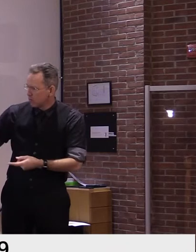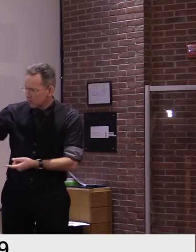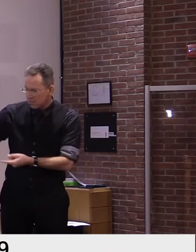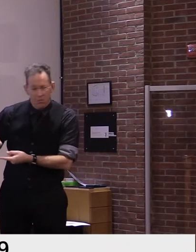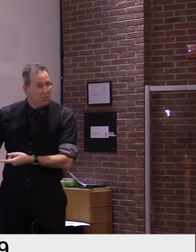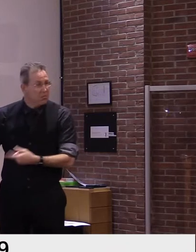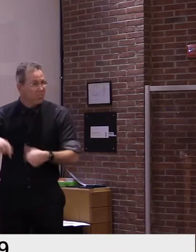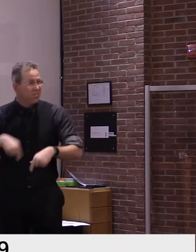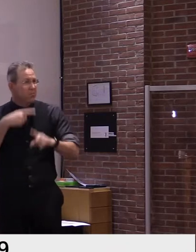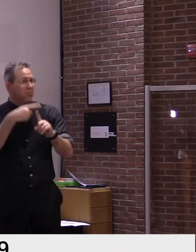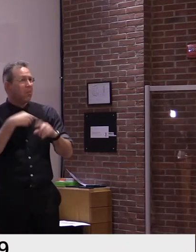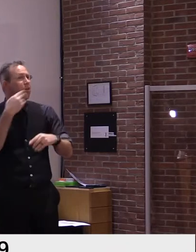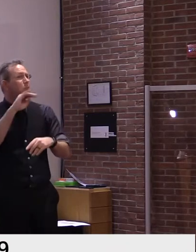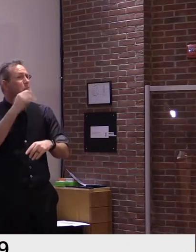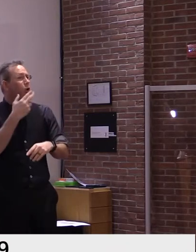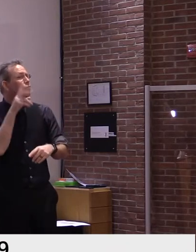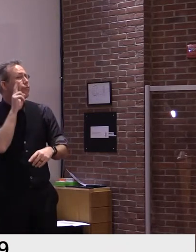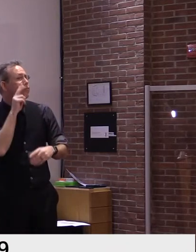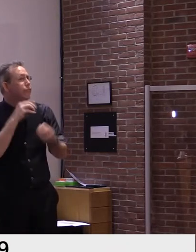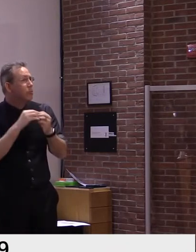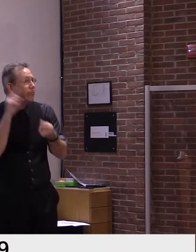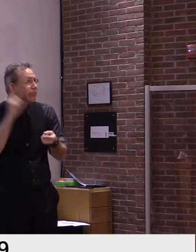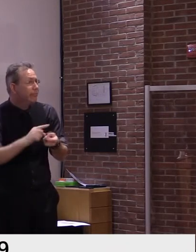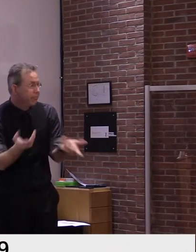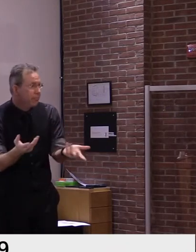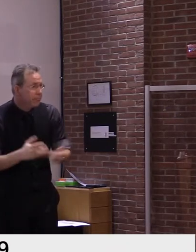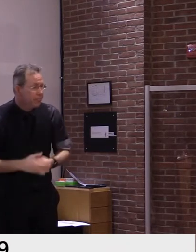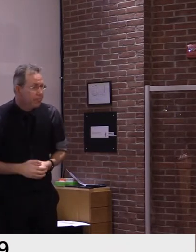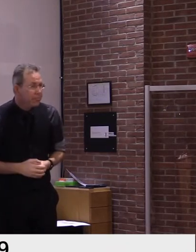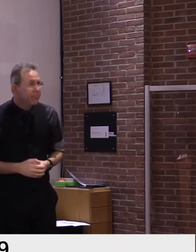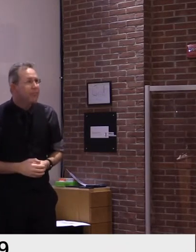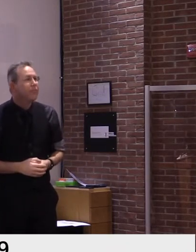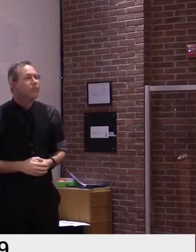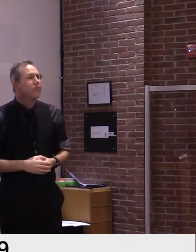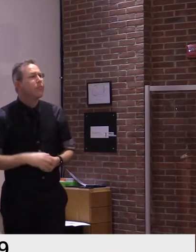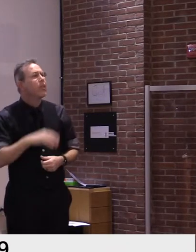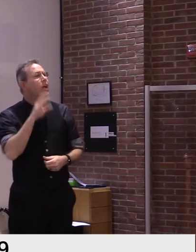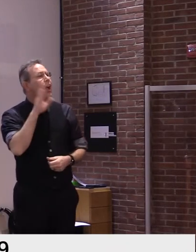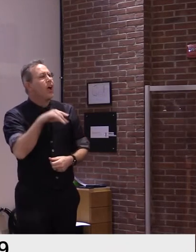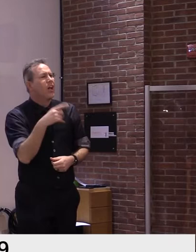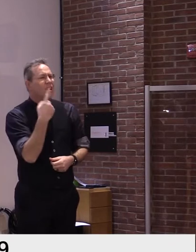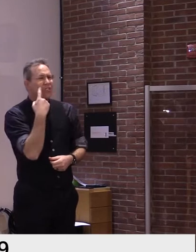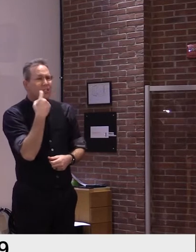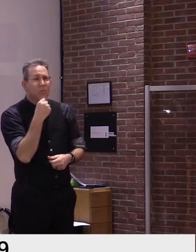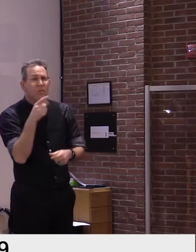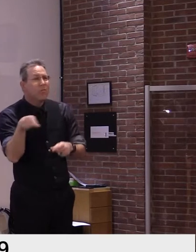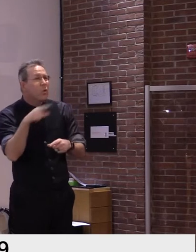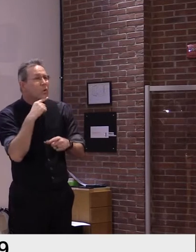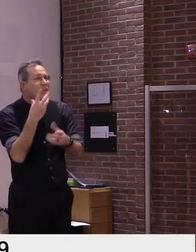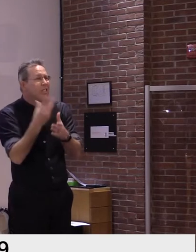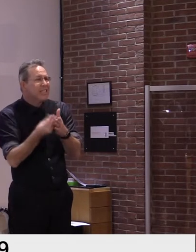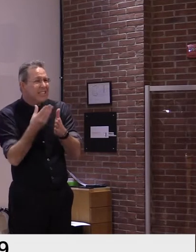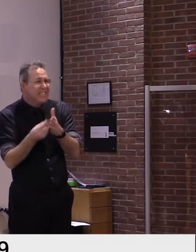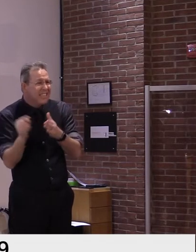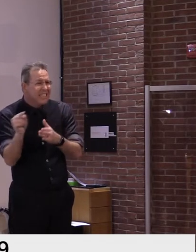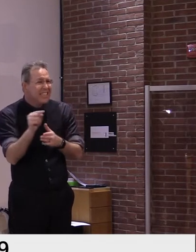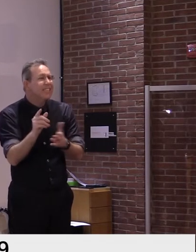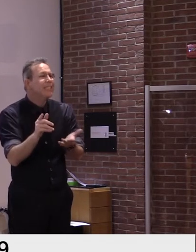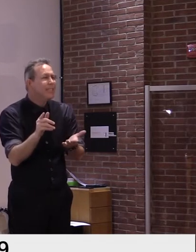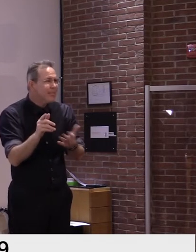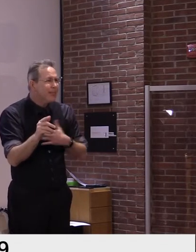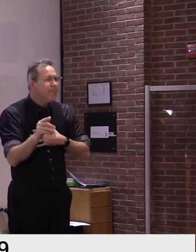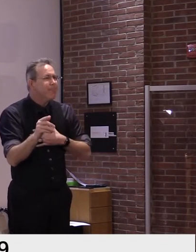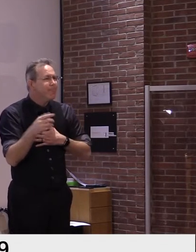And even the fatalities that we're seeing more recently, it's important to remember that many of them